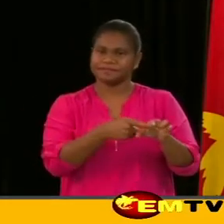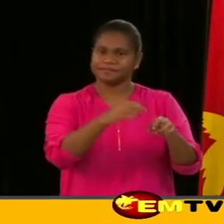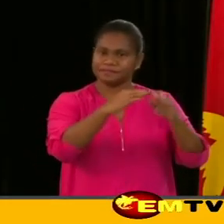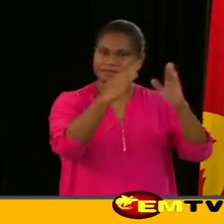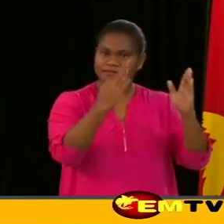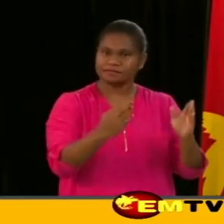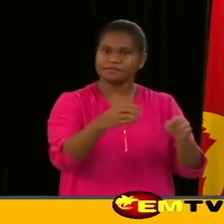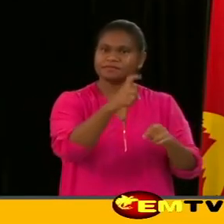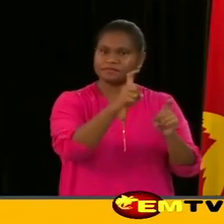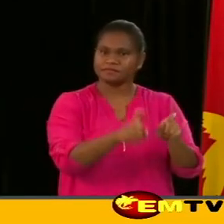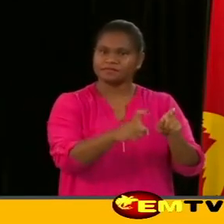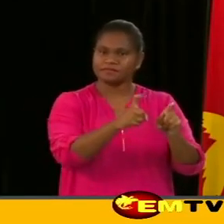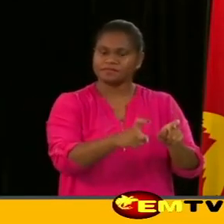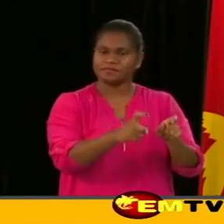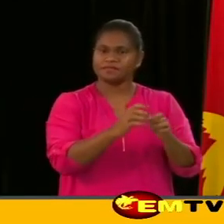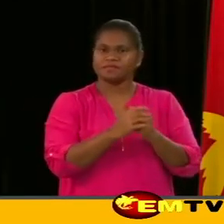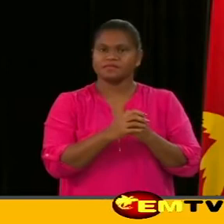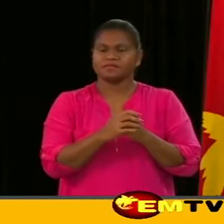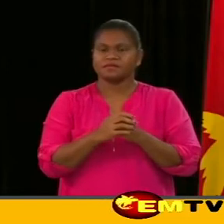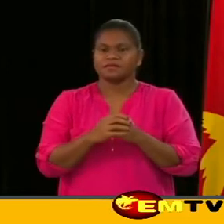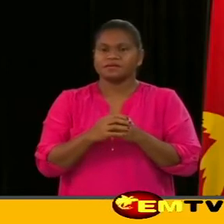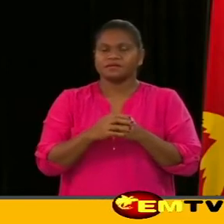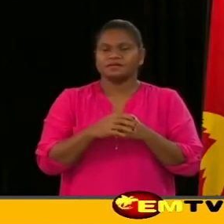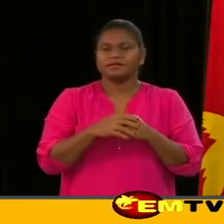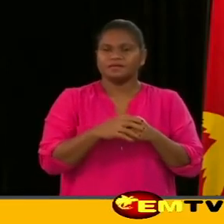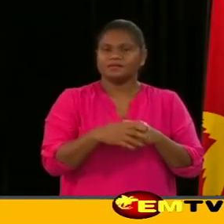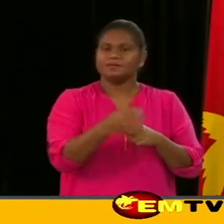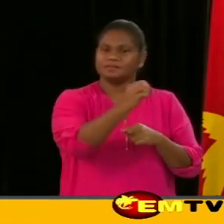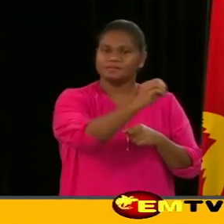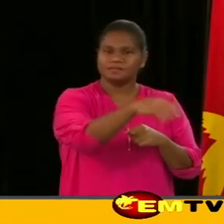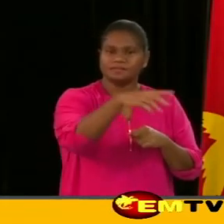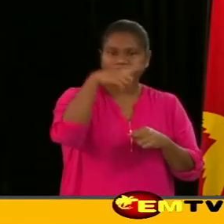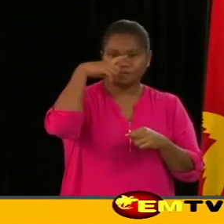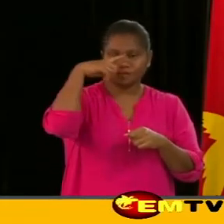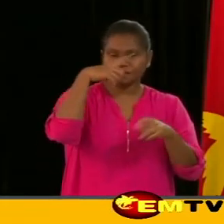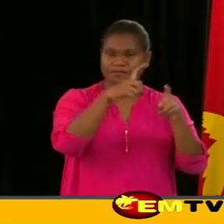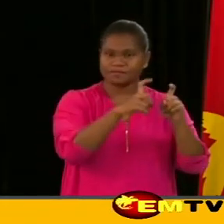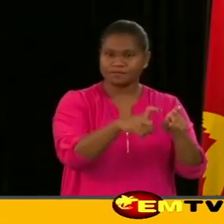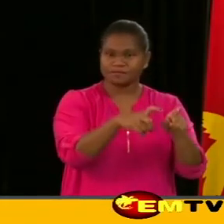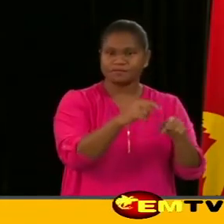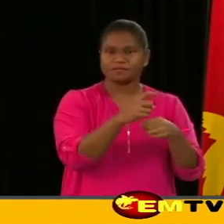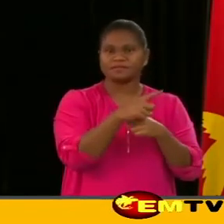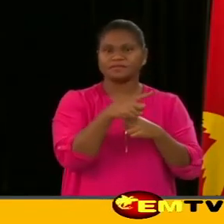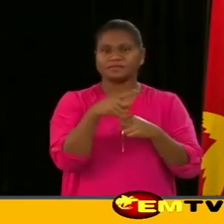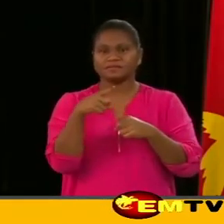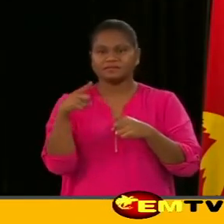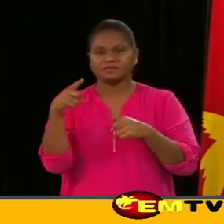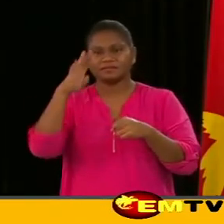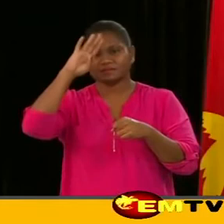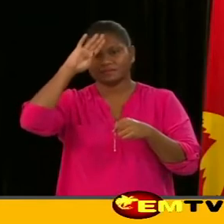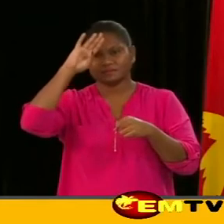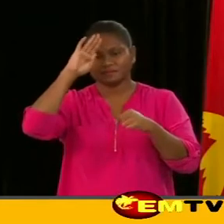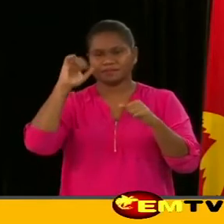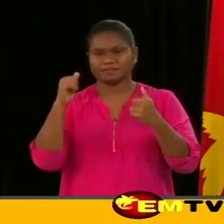Court will be mild to moderate, and so we keep them there until their infection is cleared